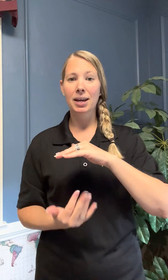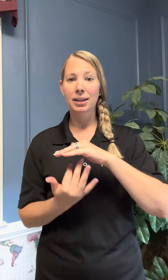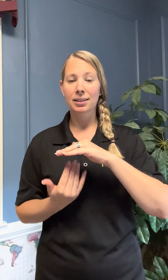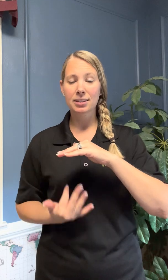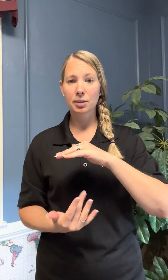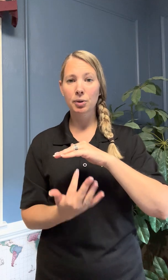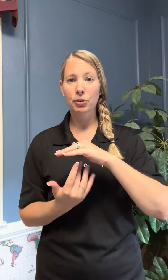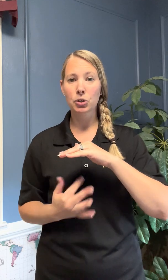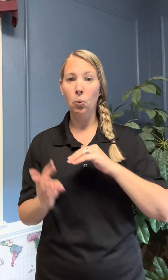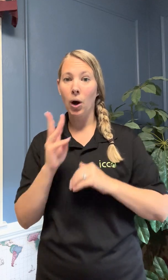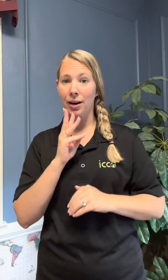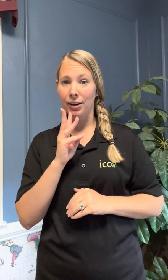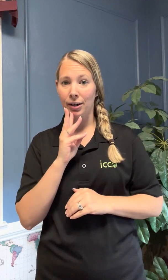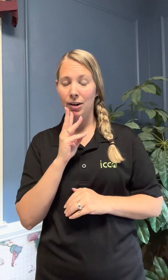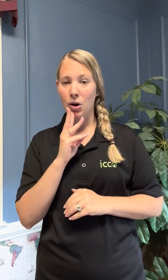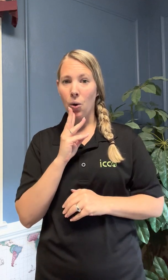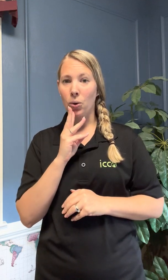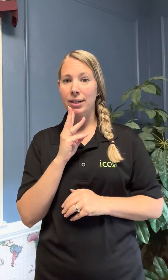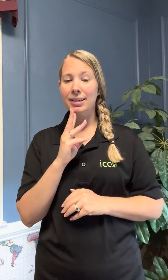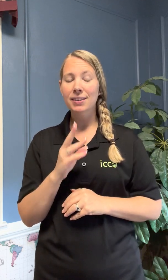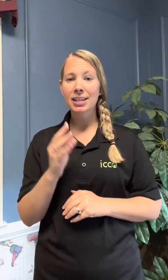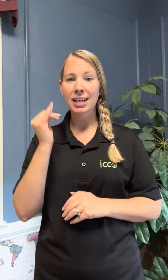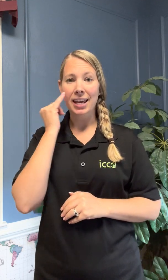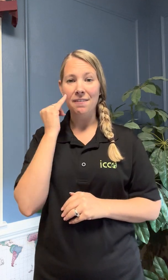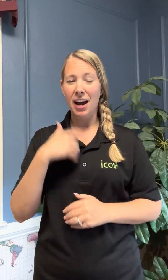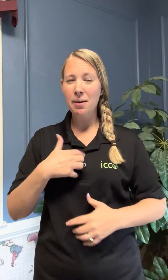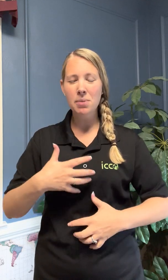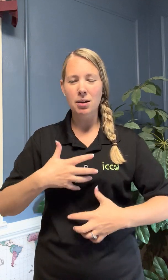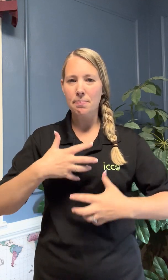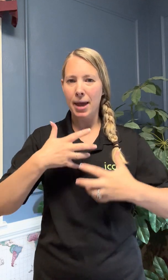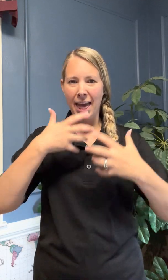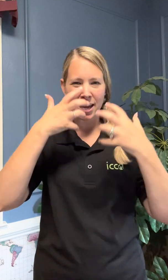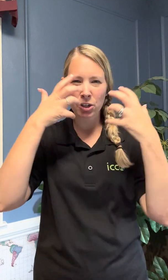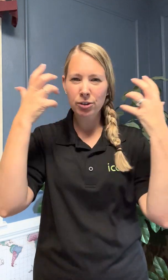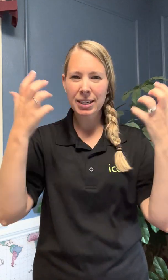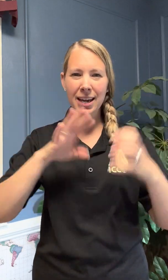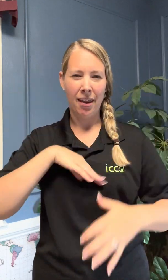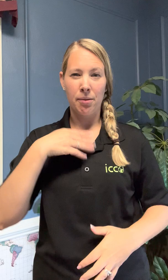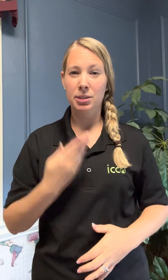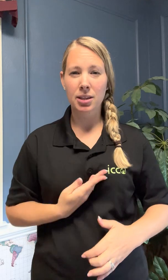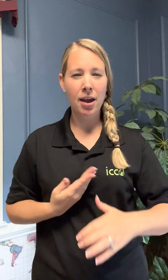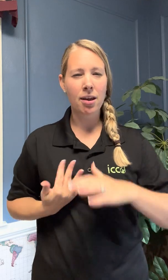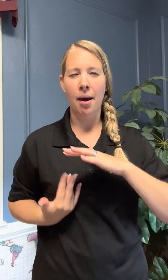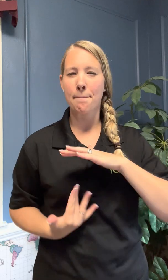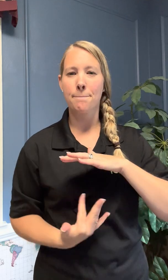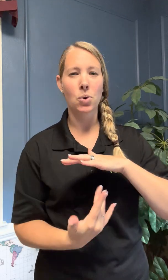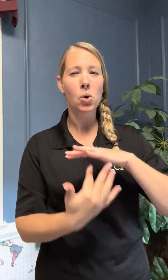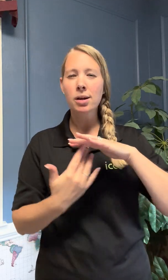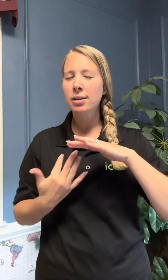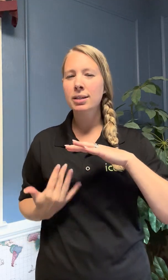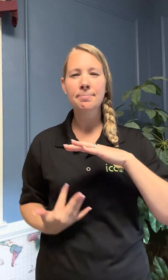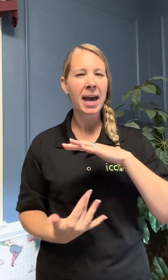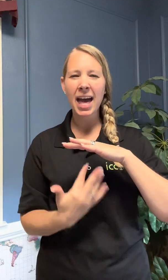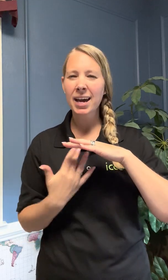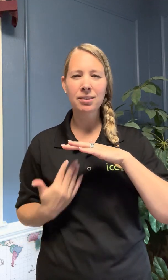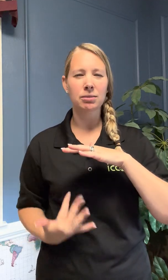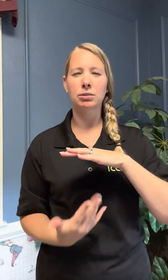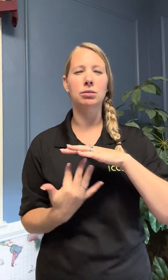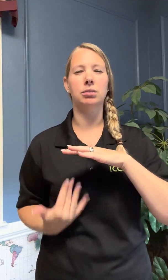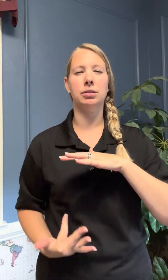And this can refer to water, or even if I'm angry and upset and I'm boiling mad,